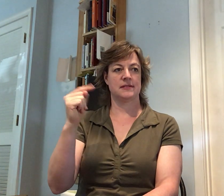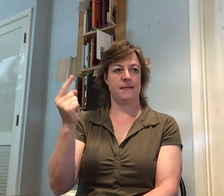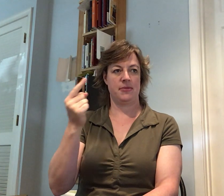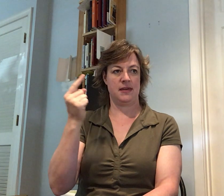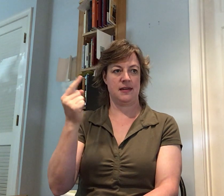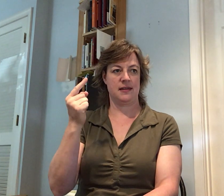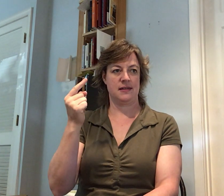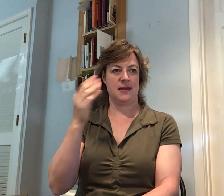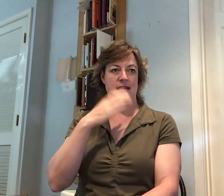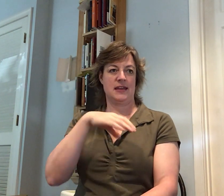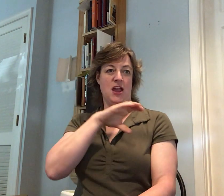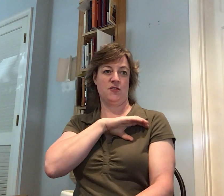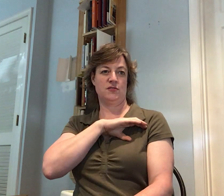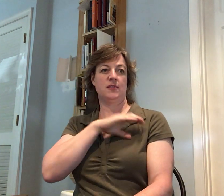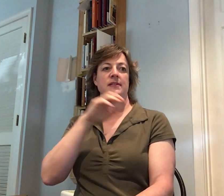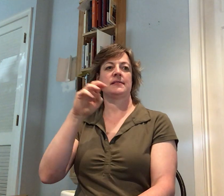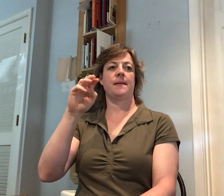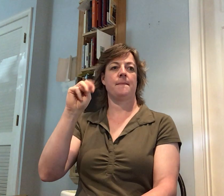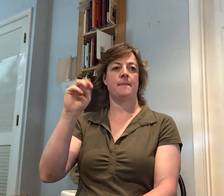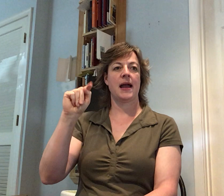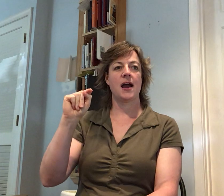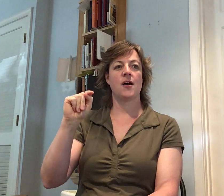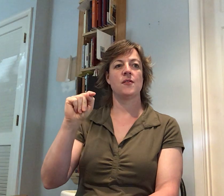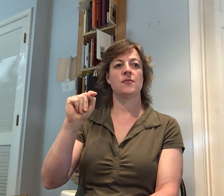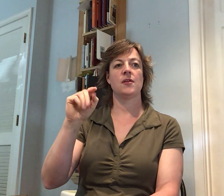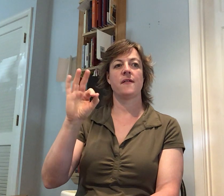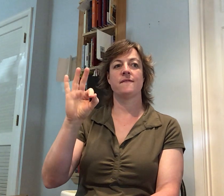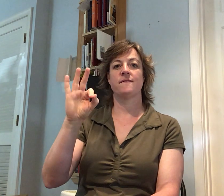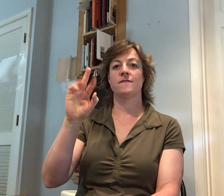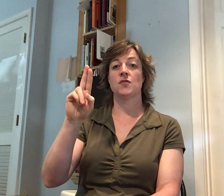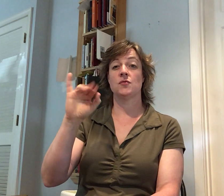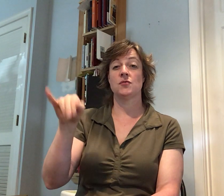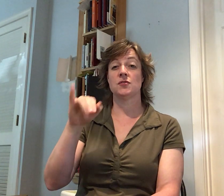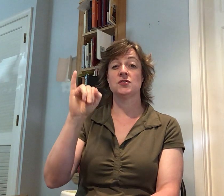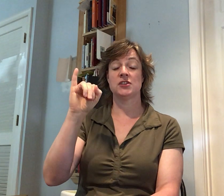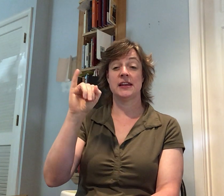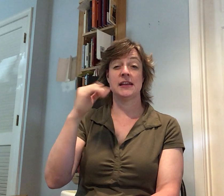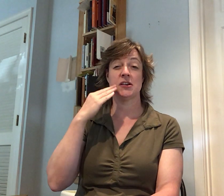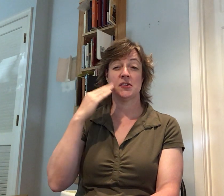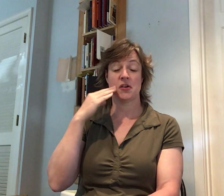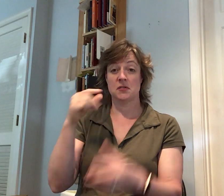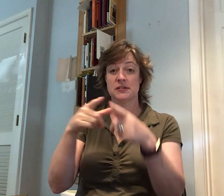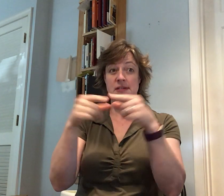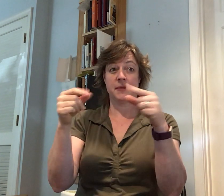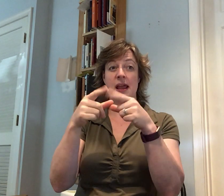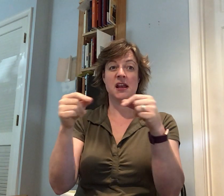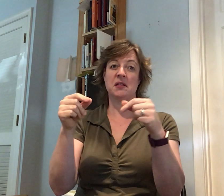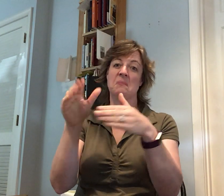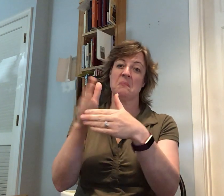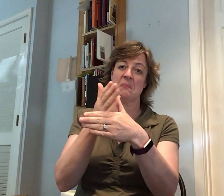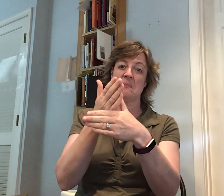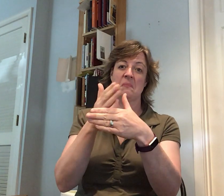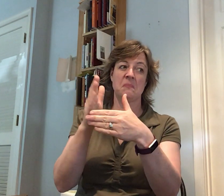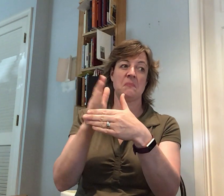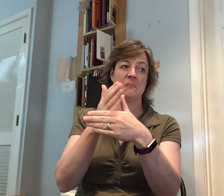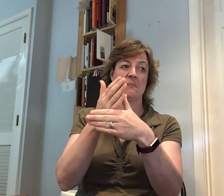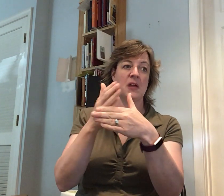andesitic lava volcanoes, like Mount Fuji in Japan, are somewhere between basaltic and